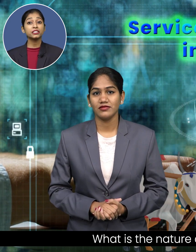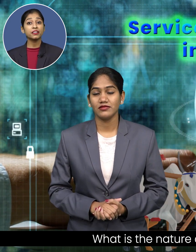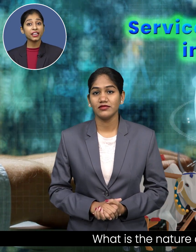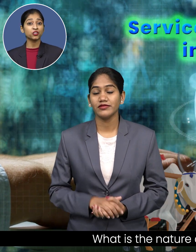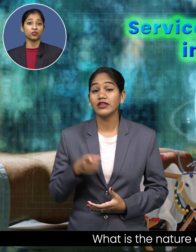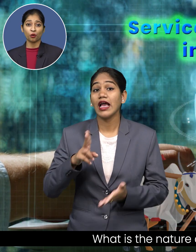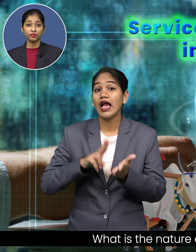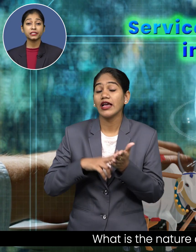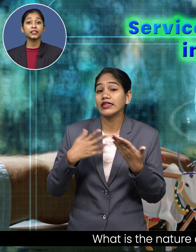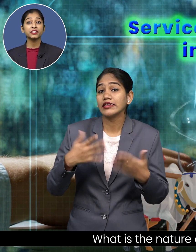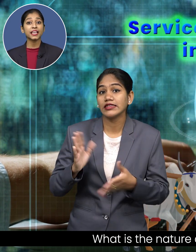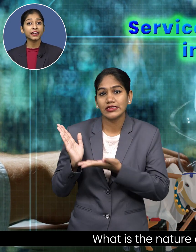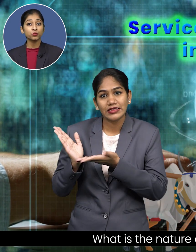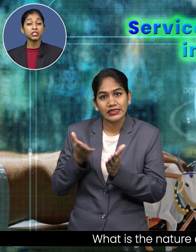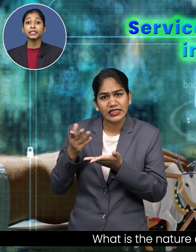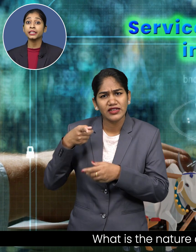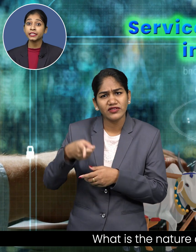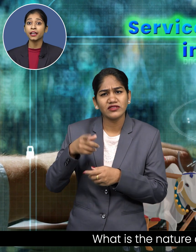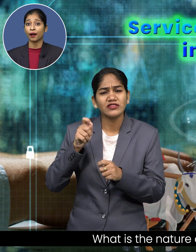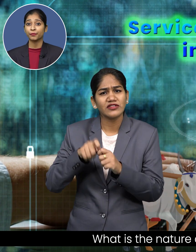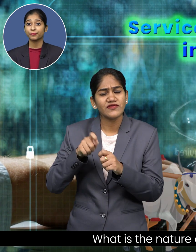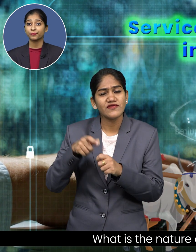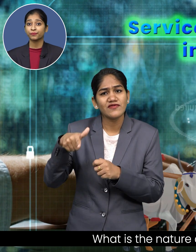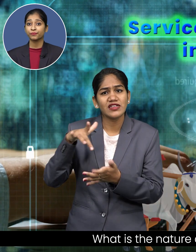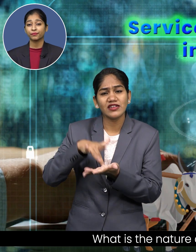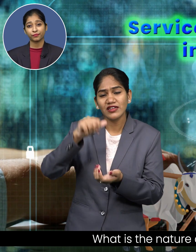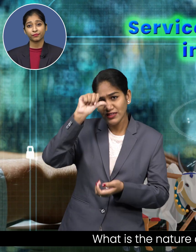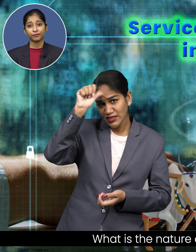What is the nature of service activities in India?